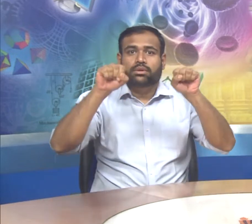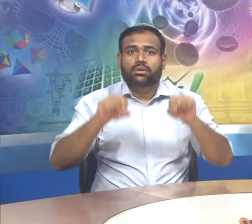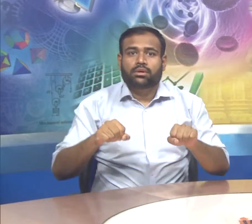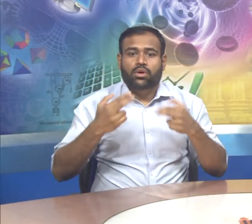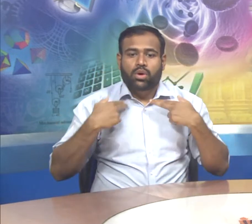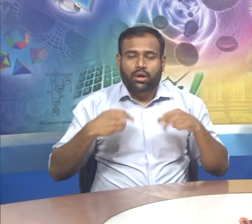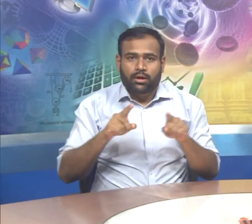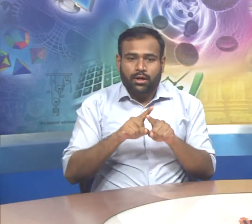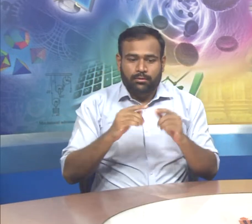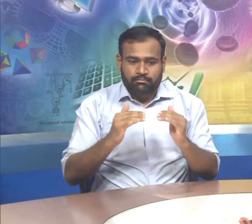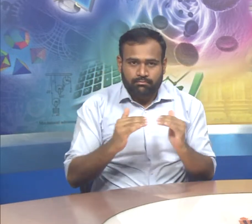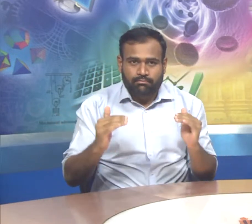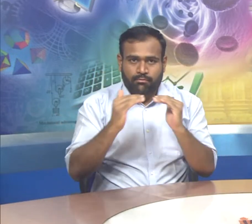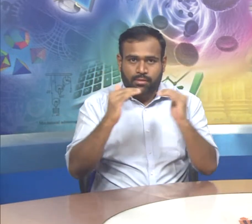system.